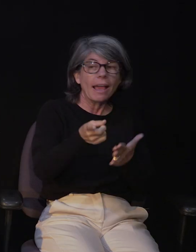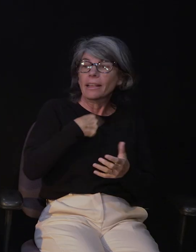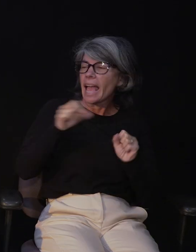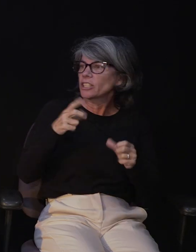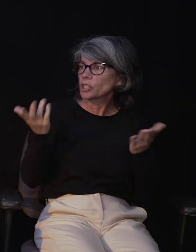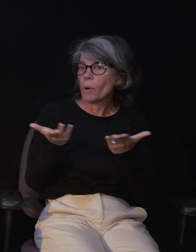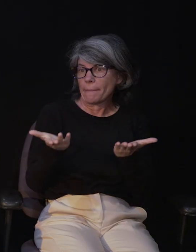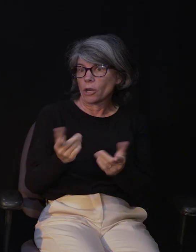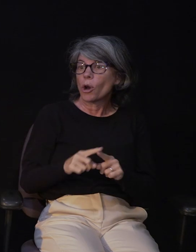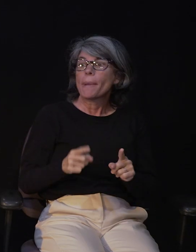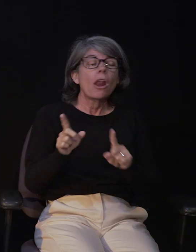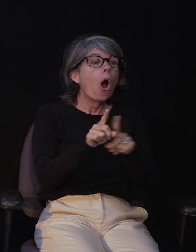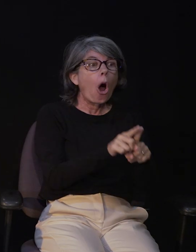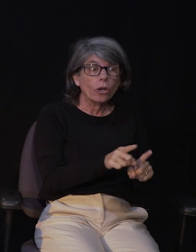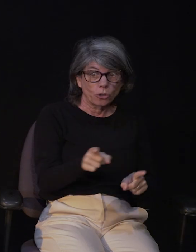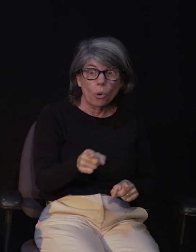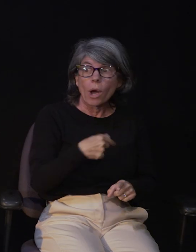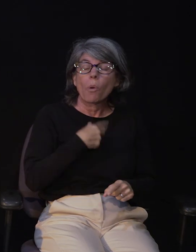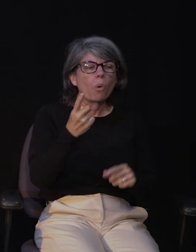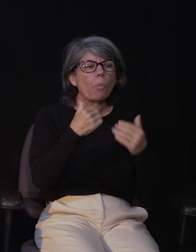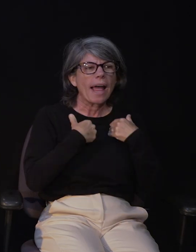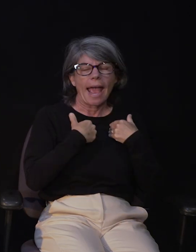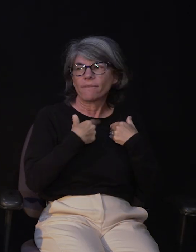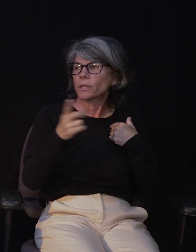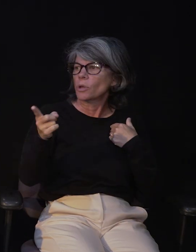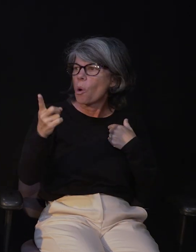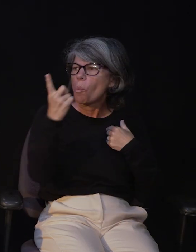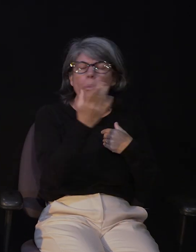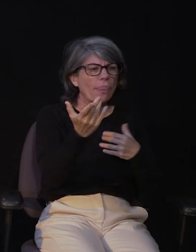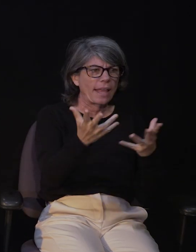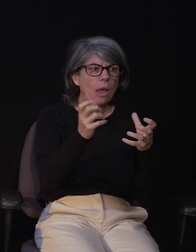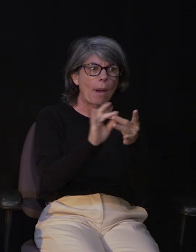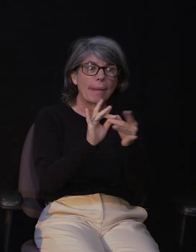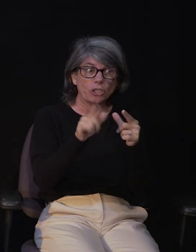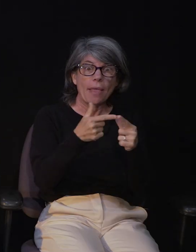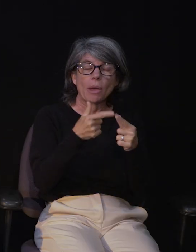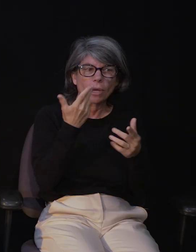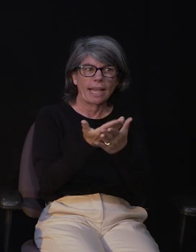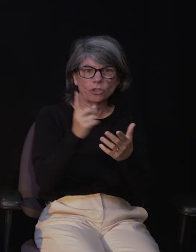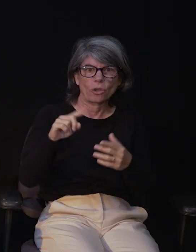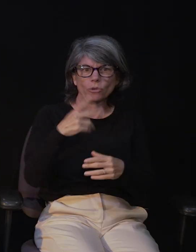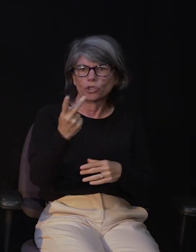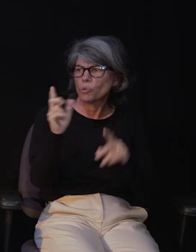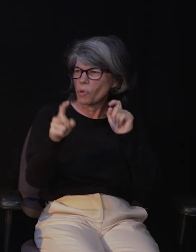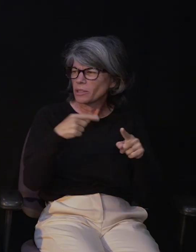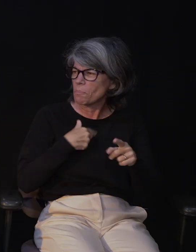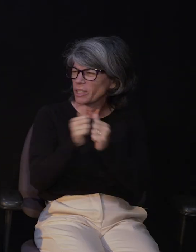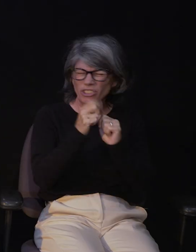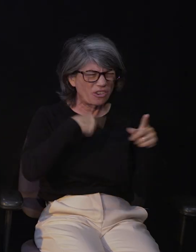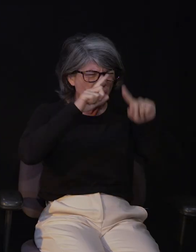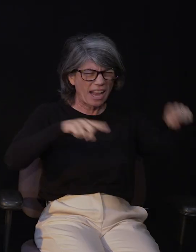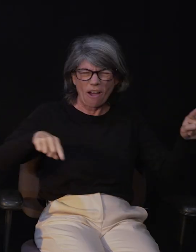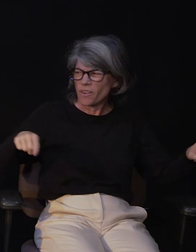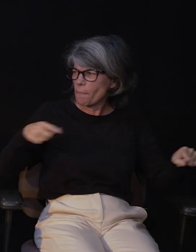here. Also, we'll have one thing I do want to mention, then we'll get to those 2. Pull yourself together. You're all over